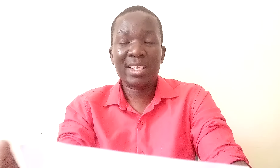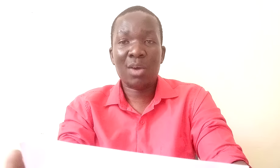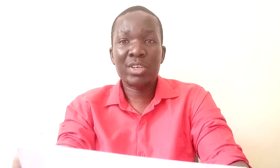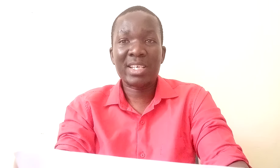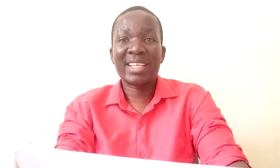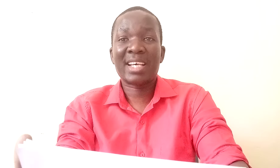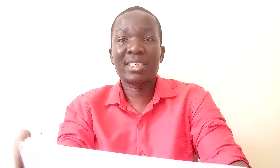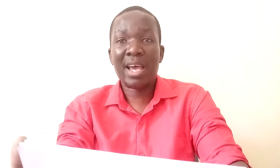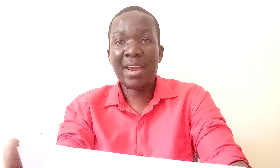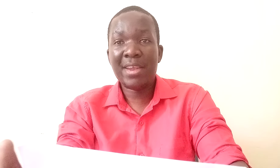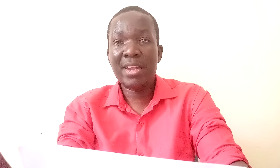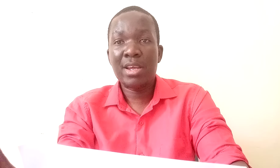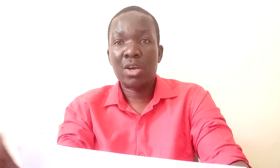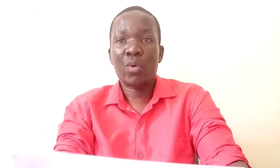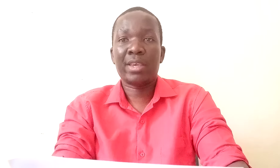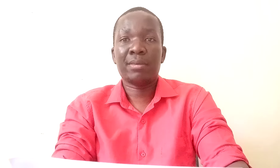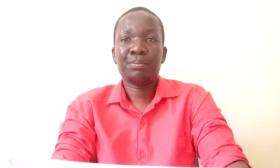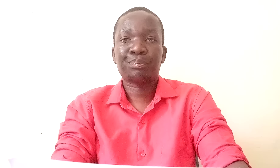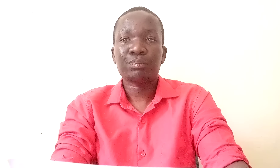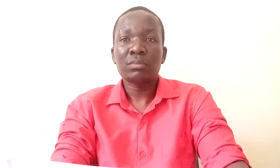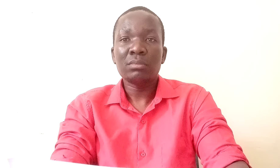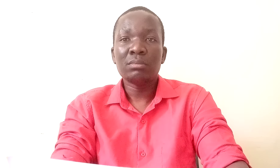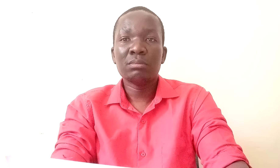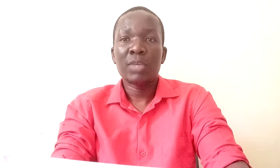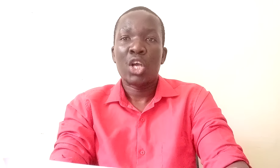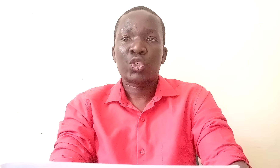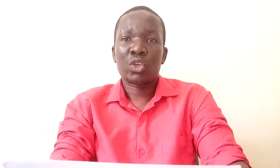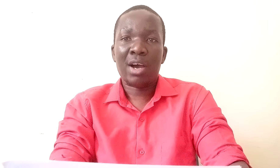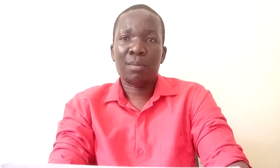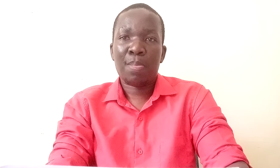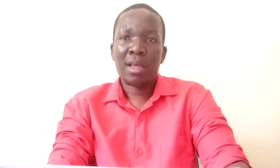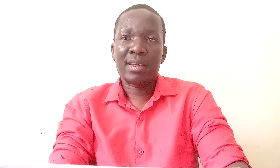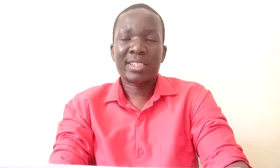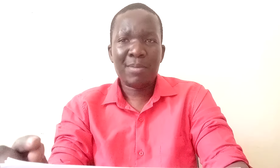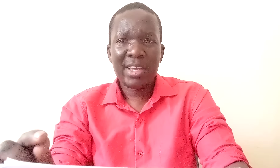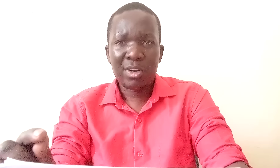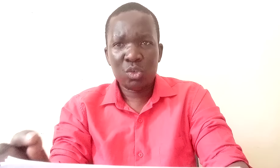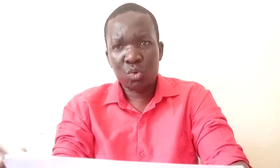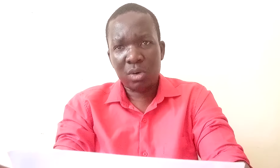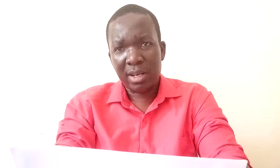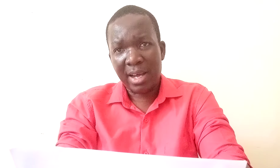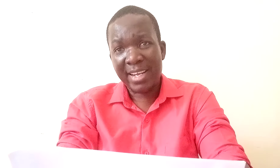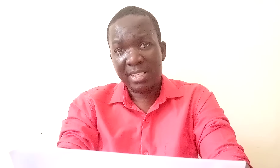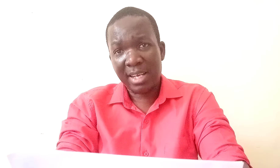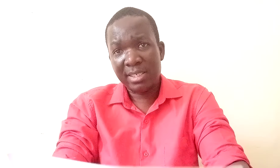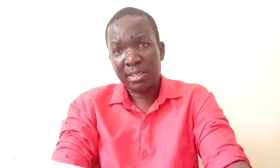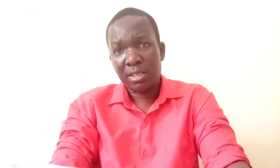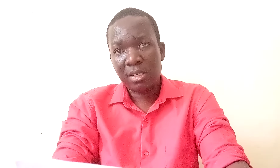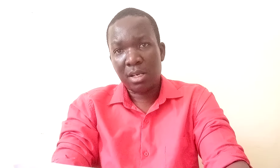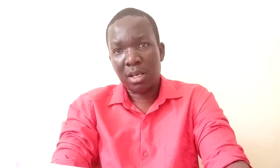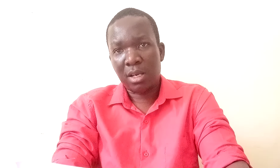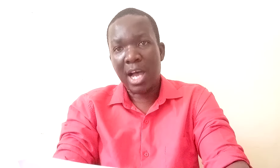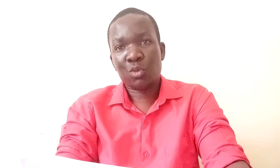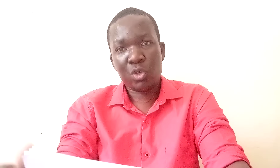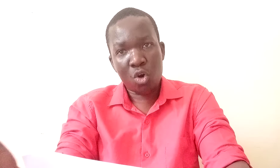language in a signed way. So now, there's something I want you to understand as we go